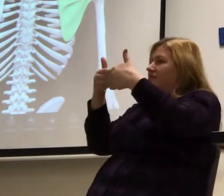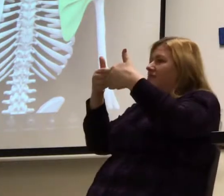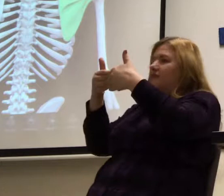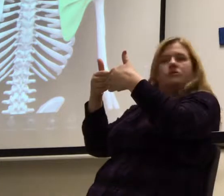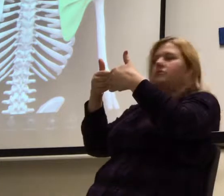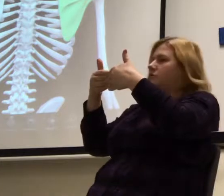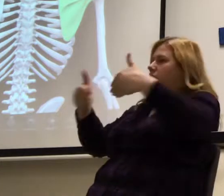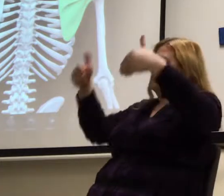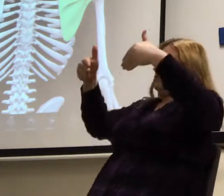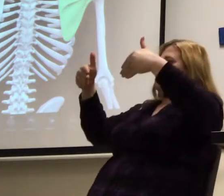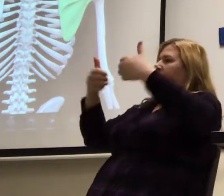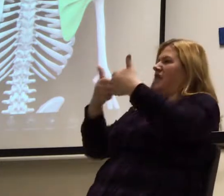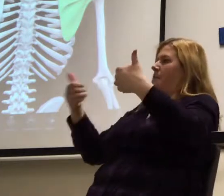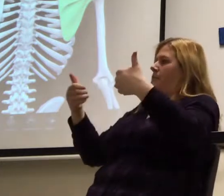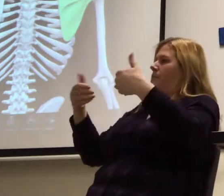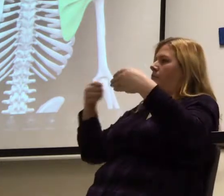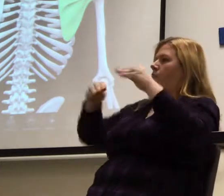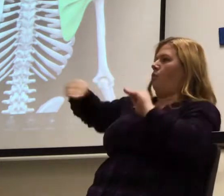incomplete girdle,